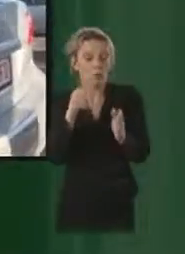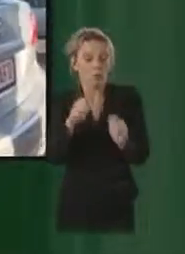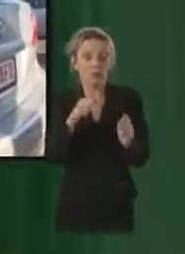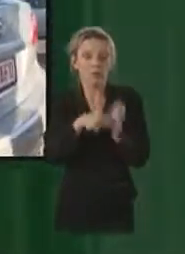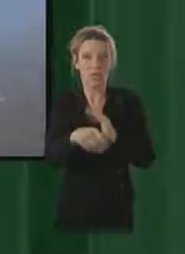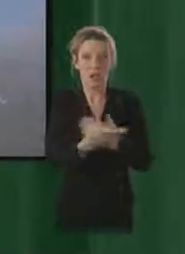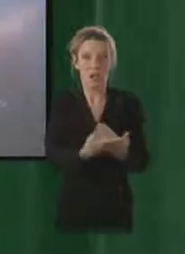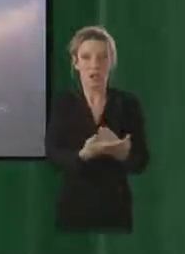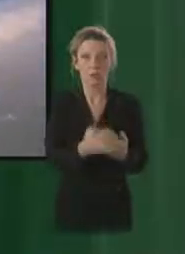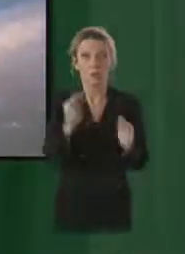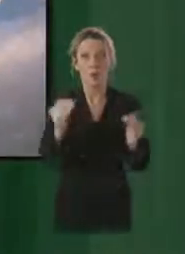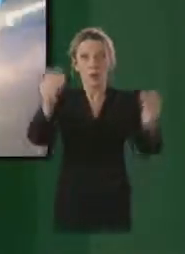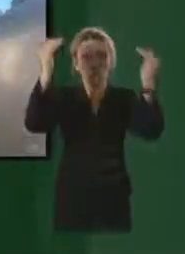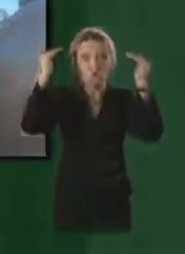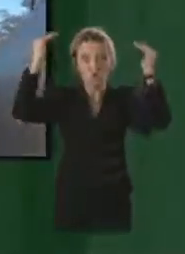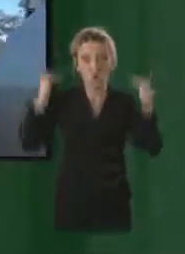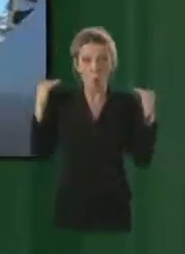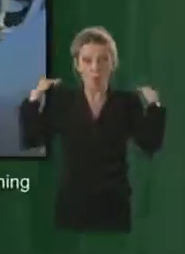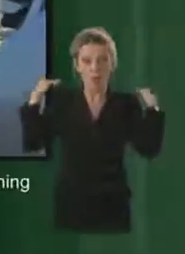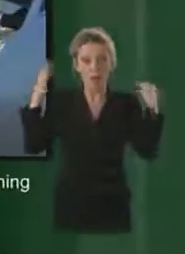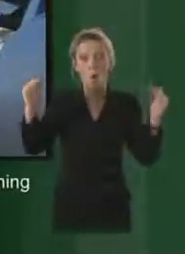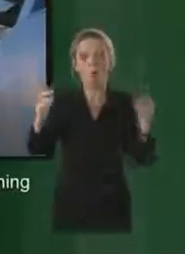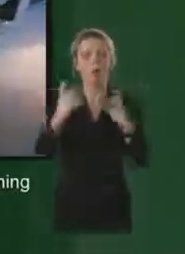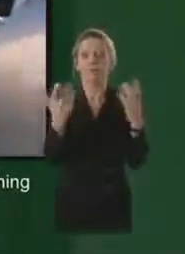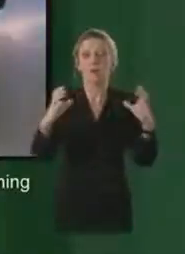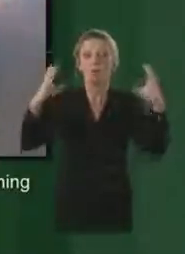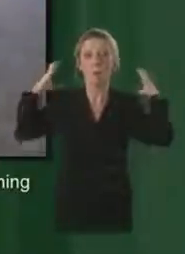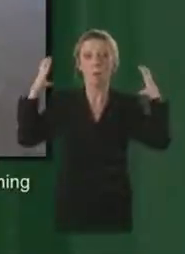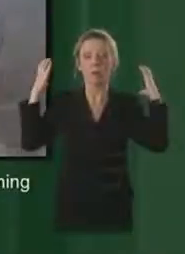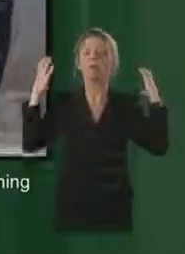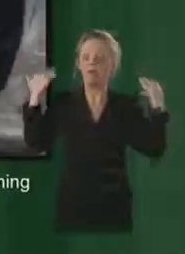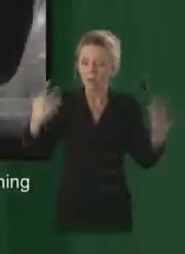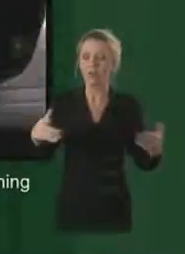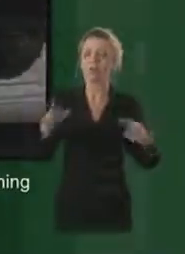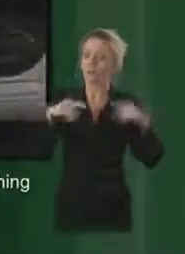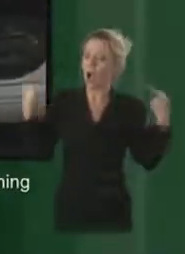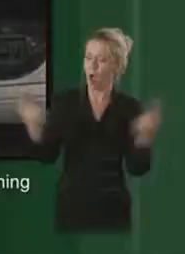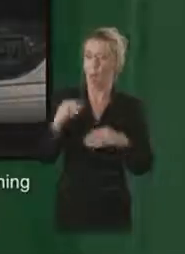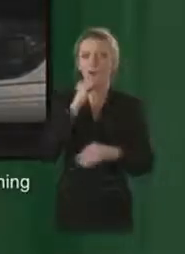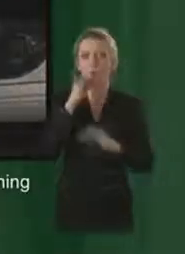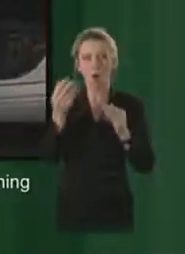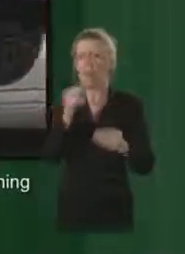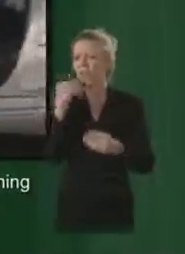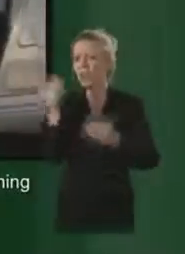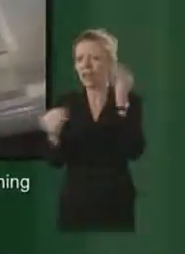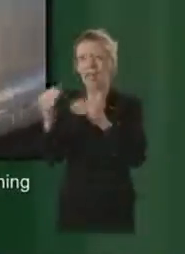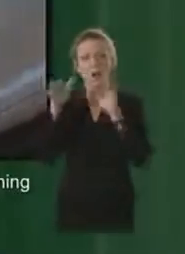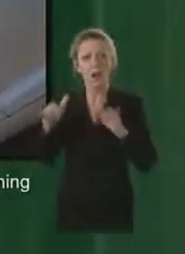Whether as notch-back sedan or station wagon, the Avensis is practical, spacious, good-looking, and comes with a